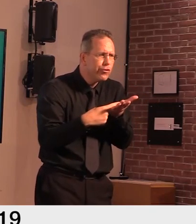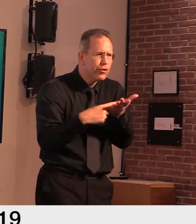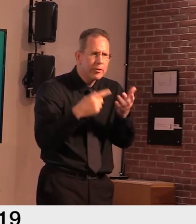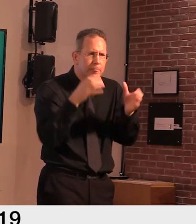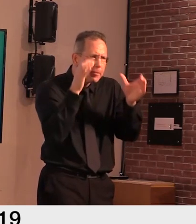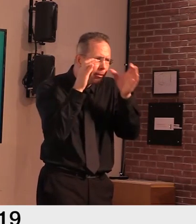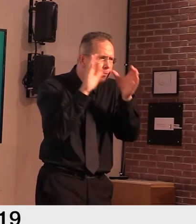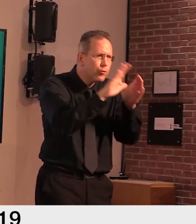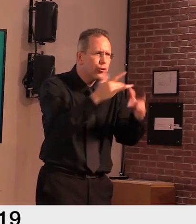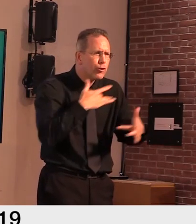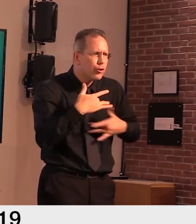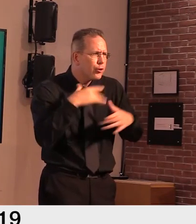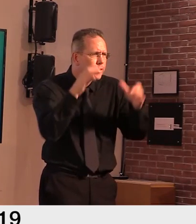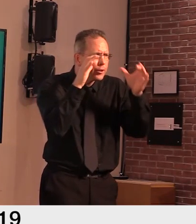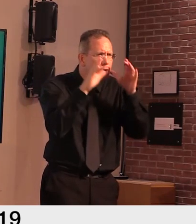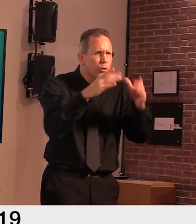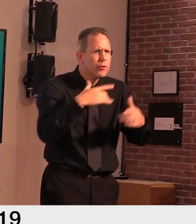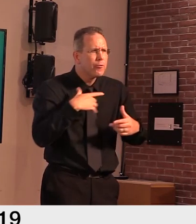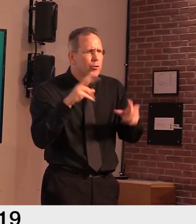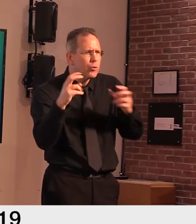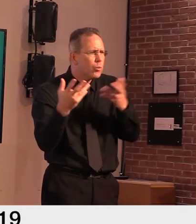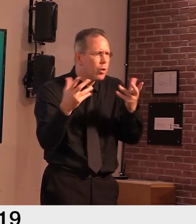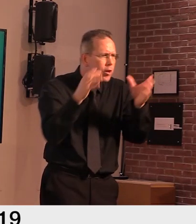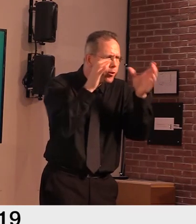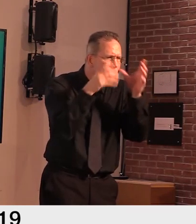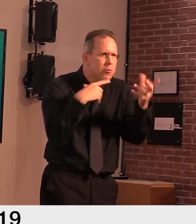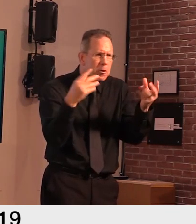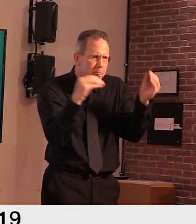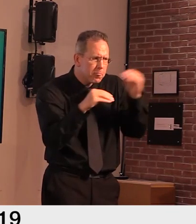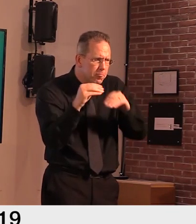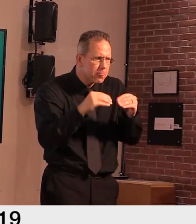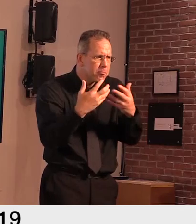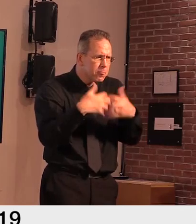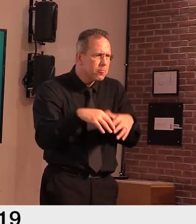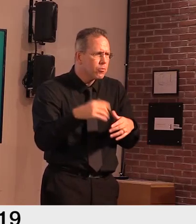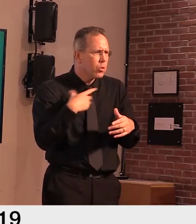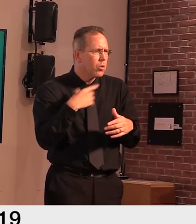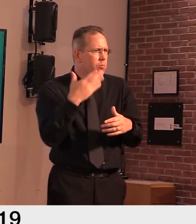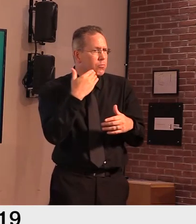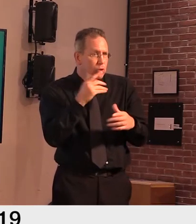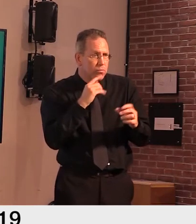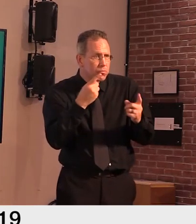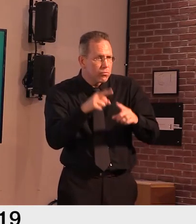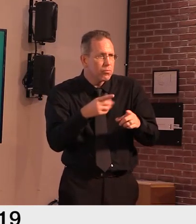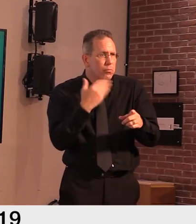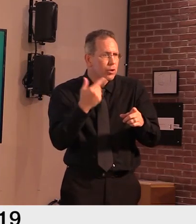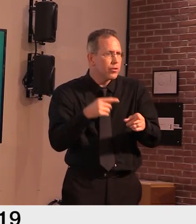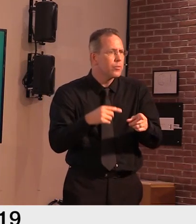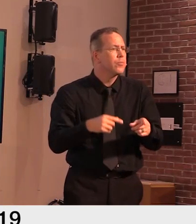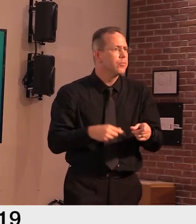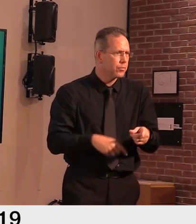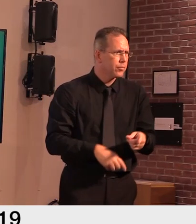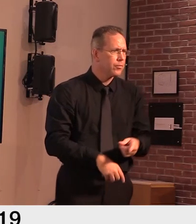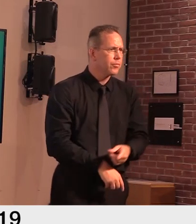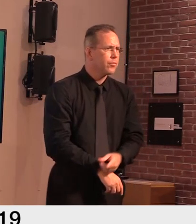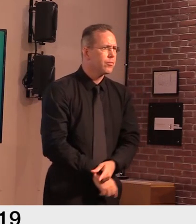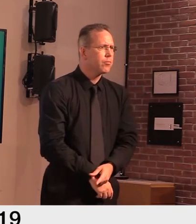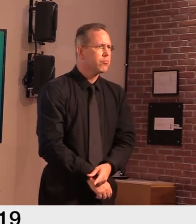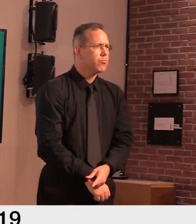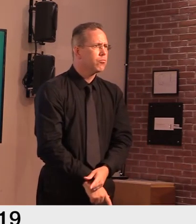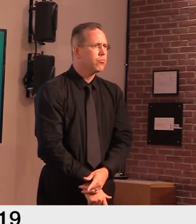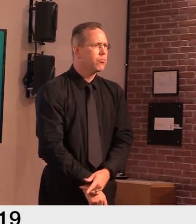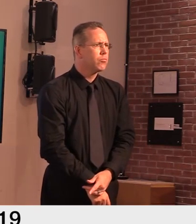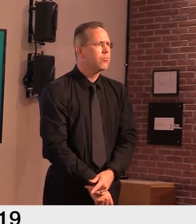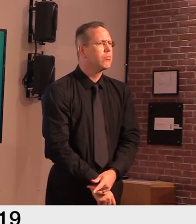are involved with the Agency of Commerce when we have these conversations about more broadly opening. So a lot